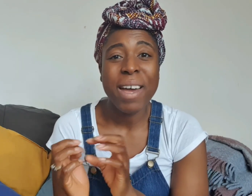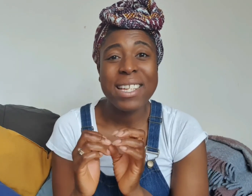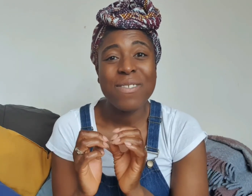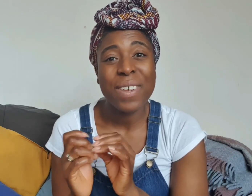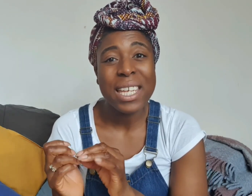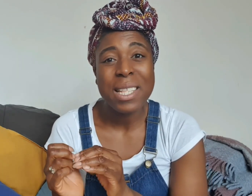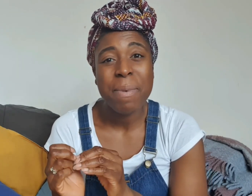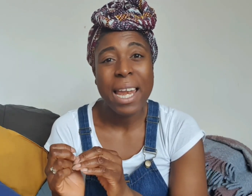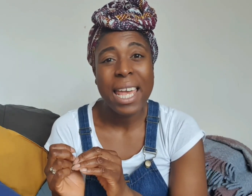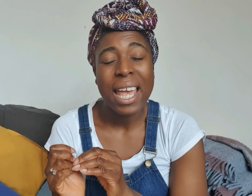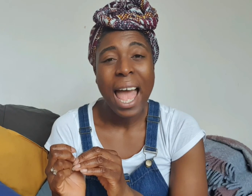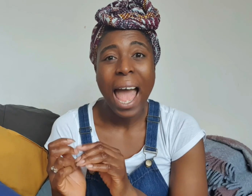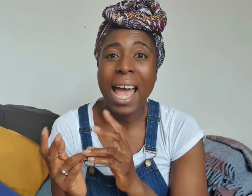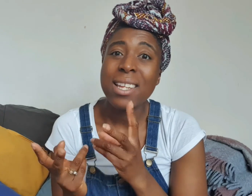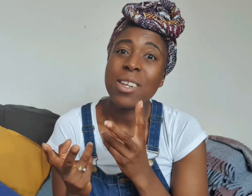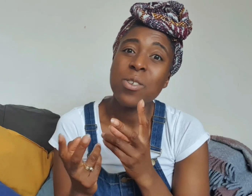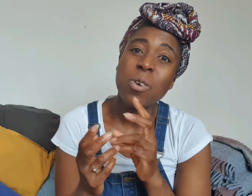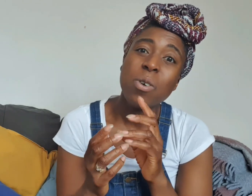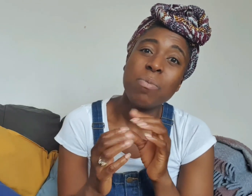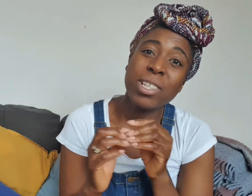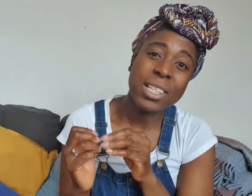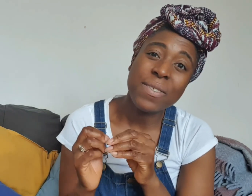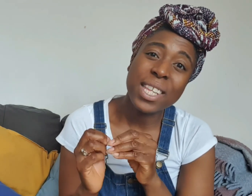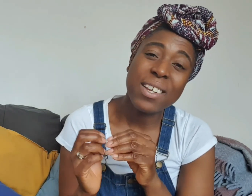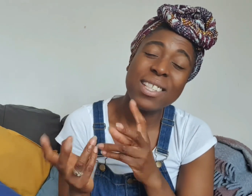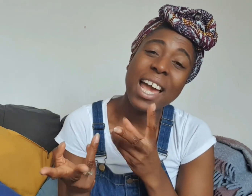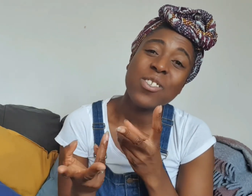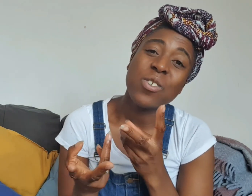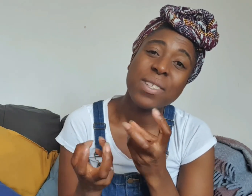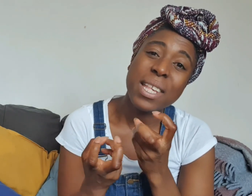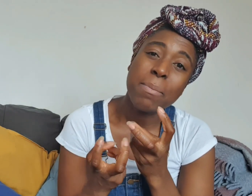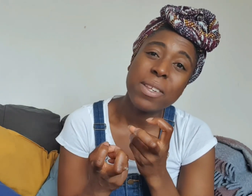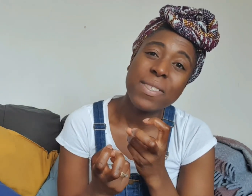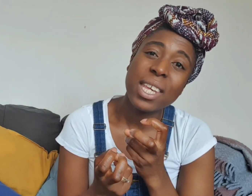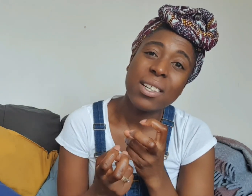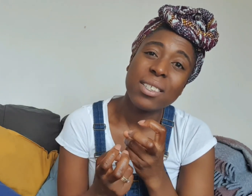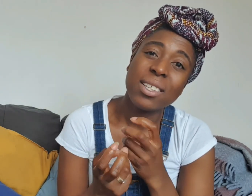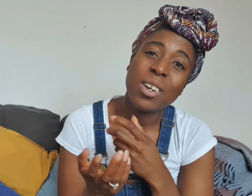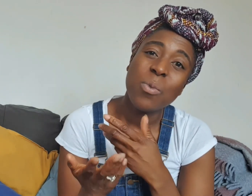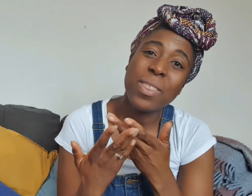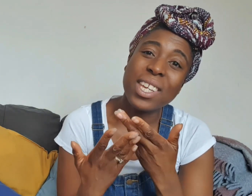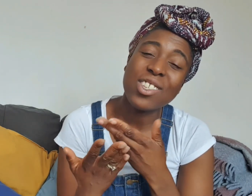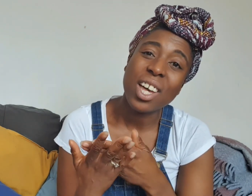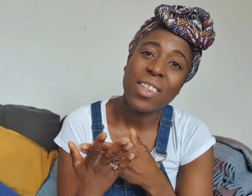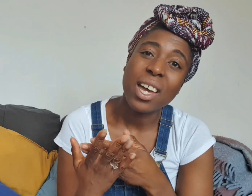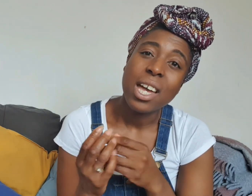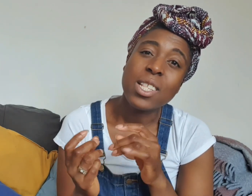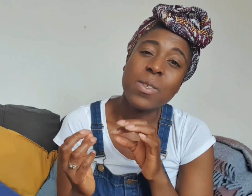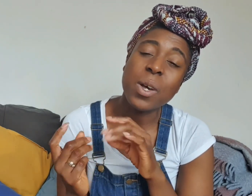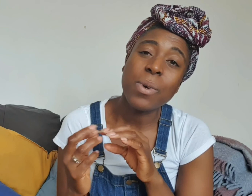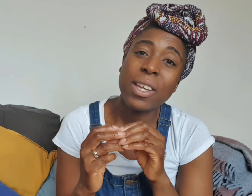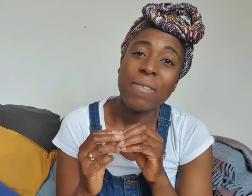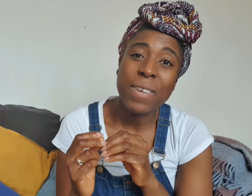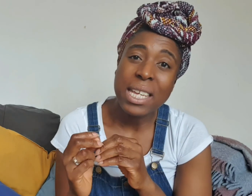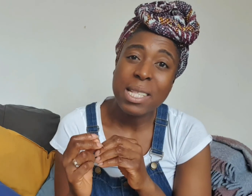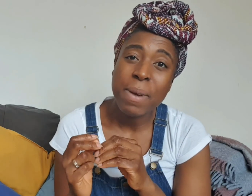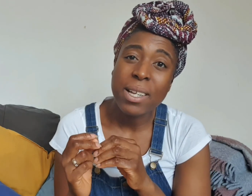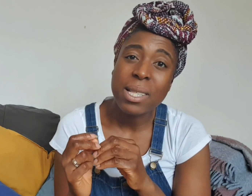practice fingerspelling and your productive skills and your receptive skills with each other. So someone can fingerspell